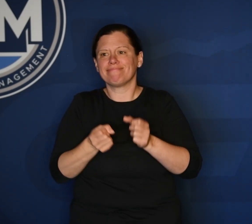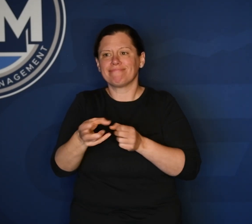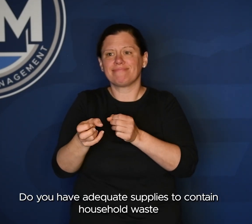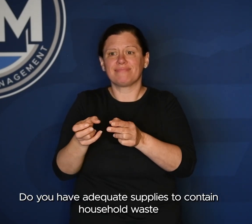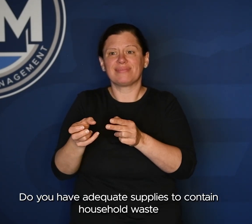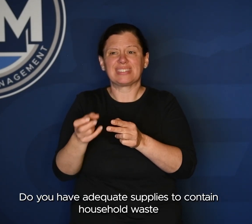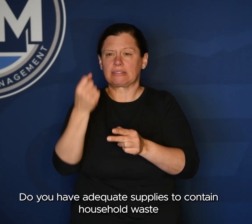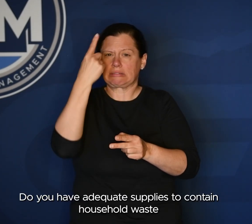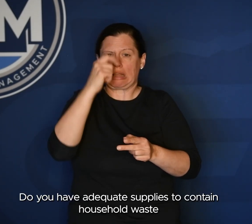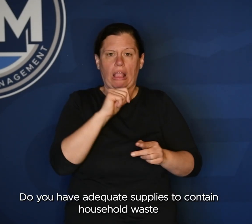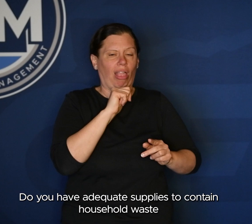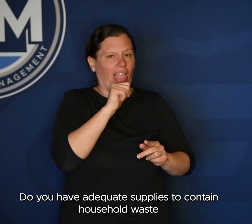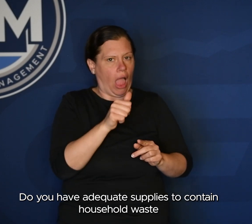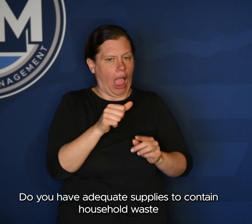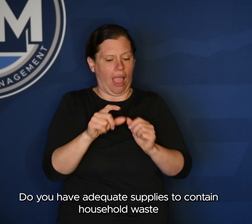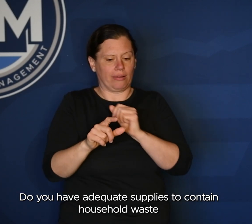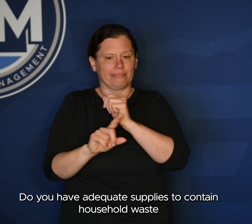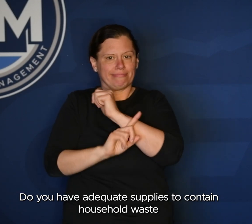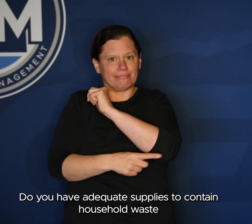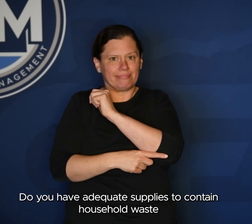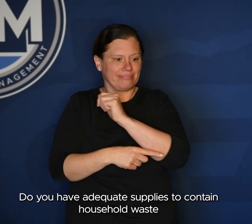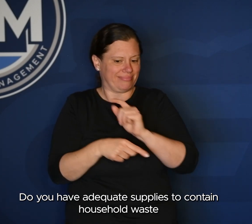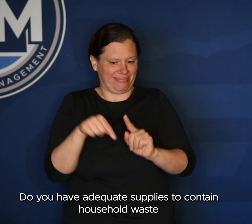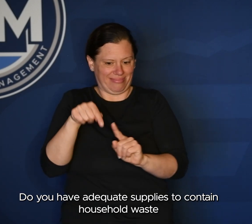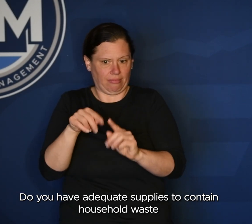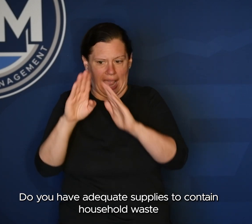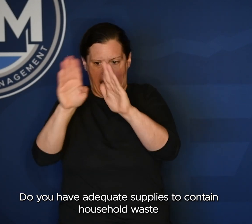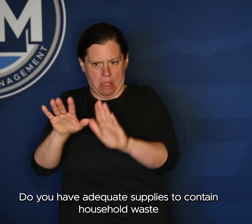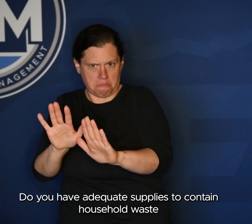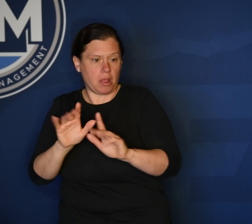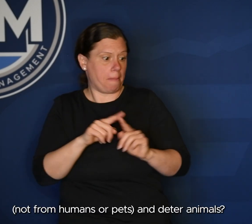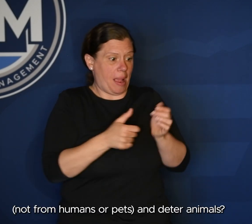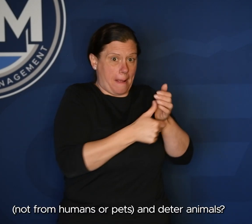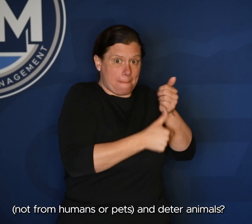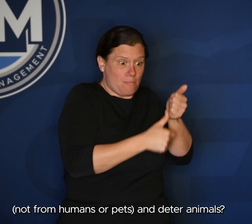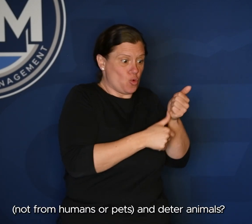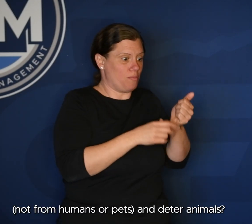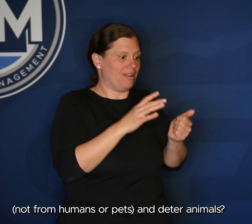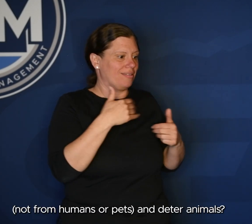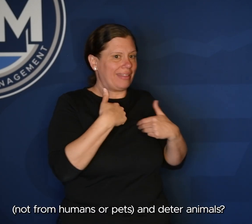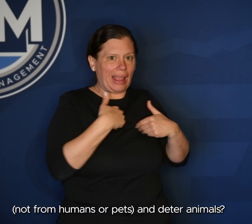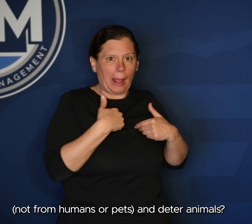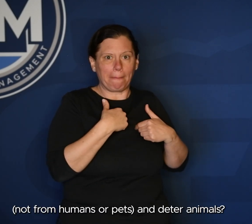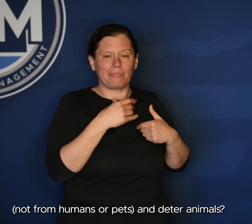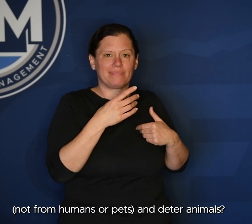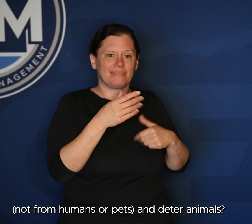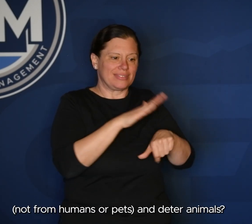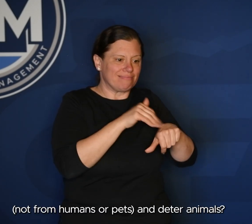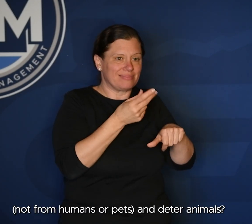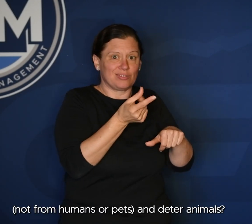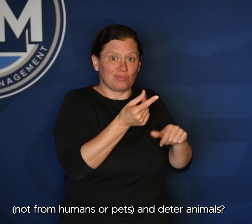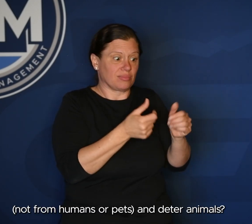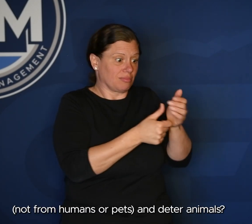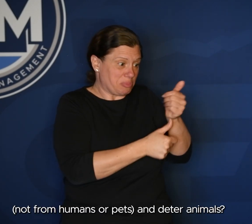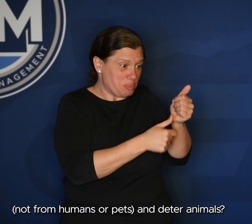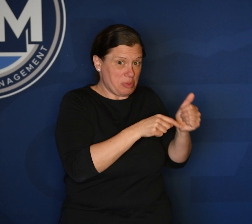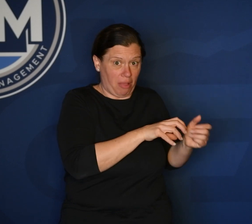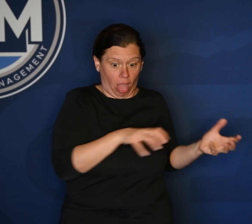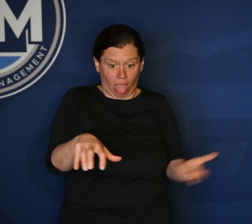Do you have adequate supplies to contain household waste, not from humans or pets, and deter animals?